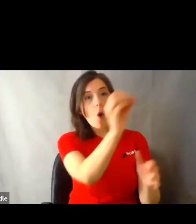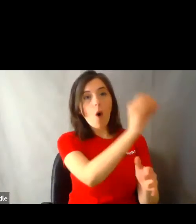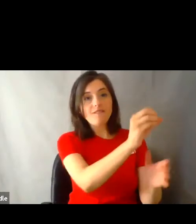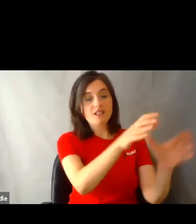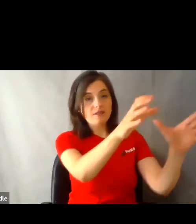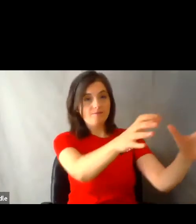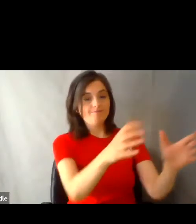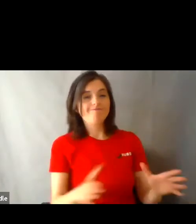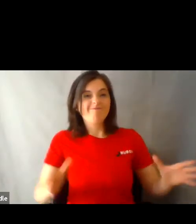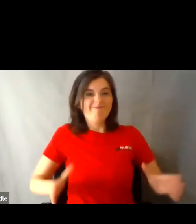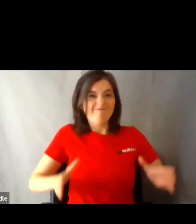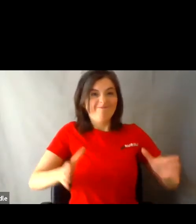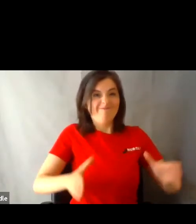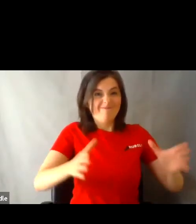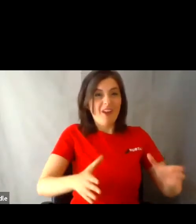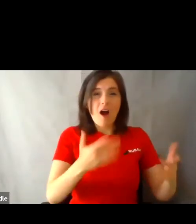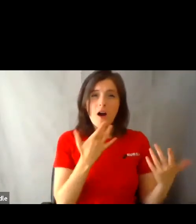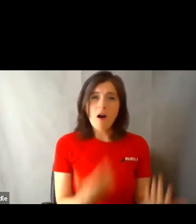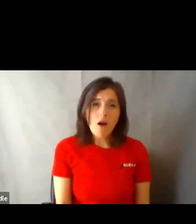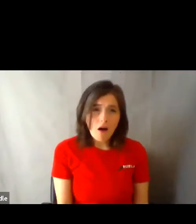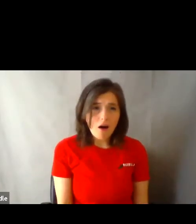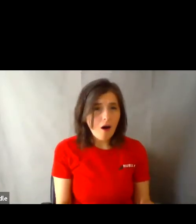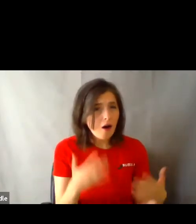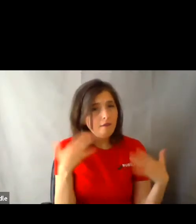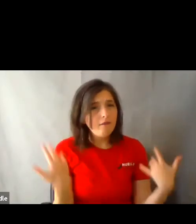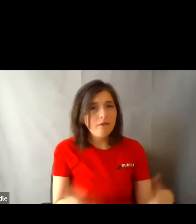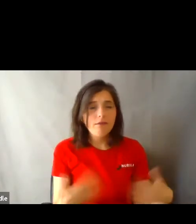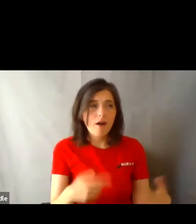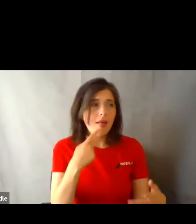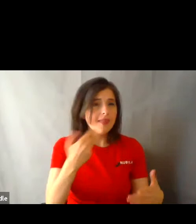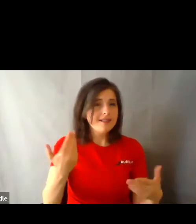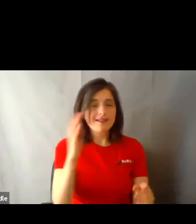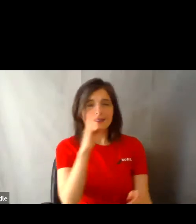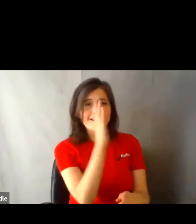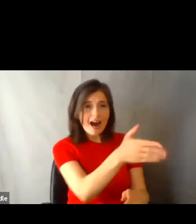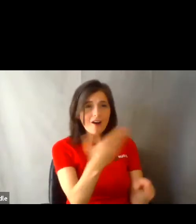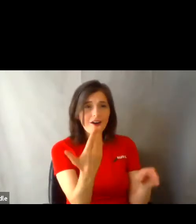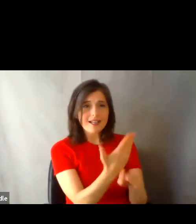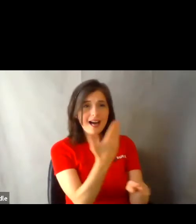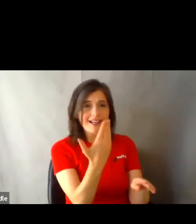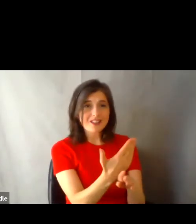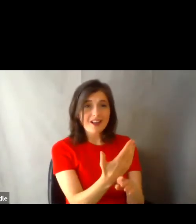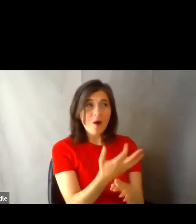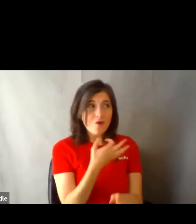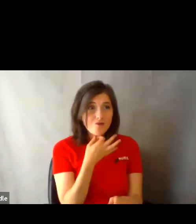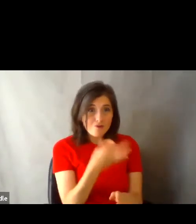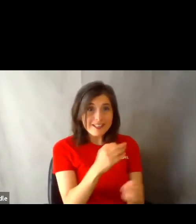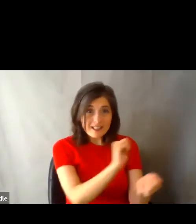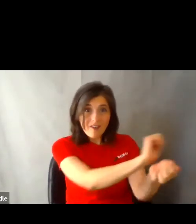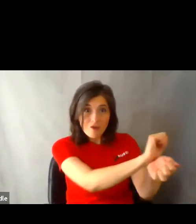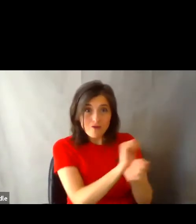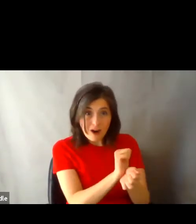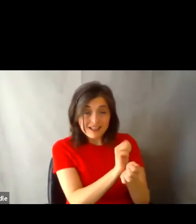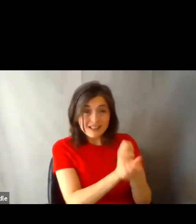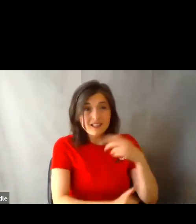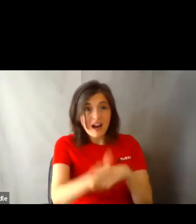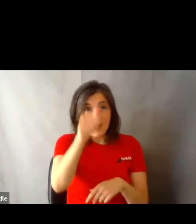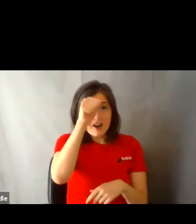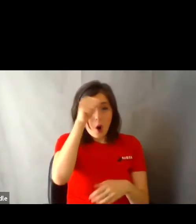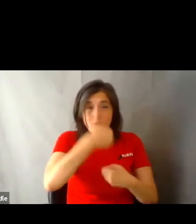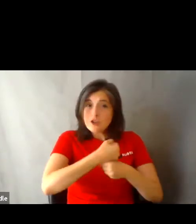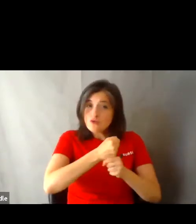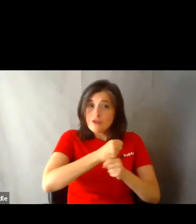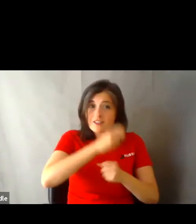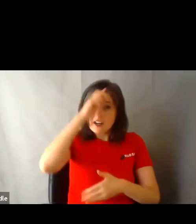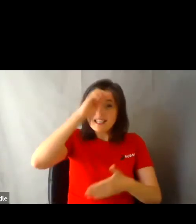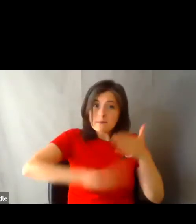an absolutely heroic direct action in part of this campaign. They did risk arrest doing this, and I know that it was a stressful